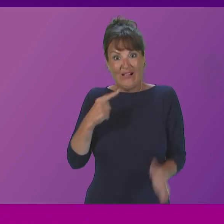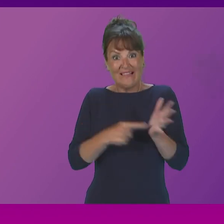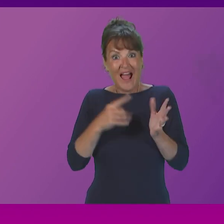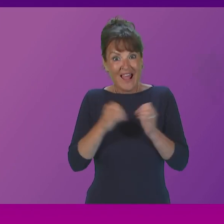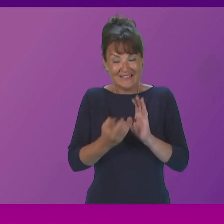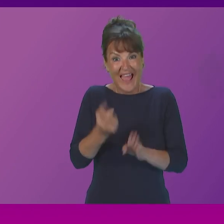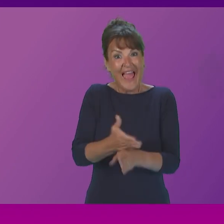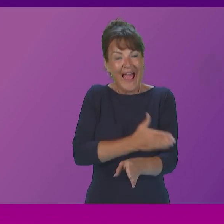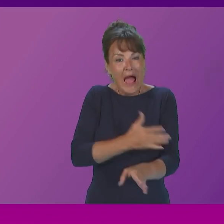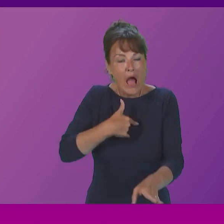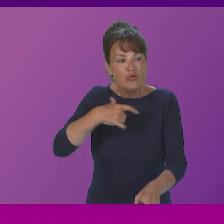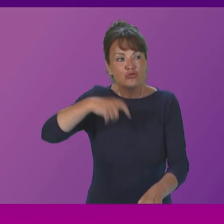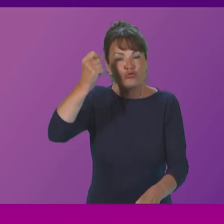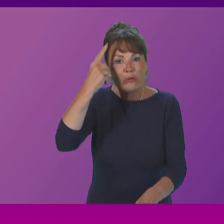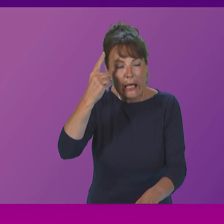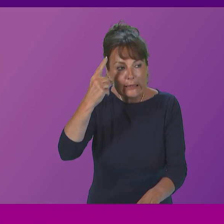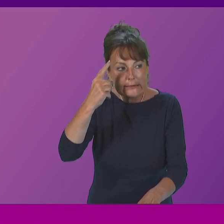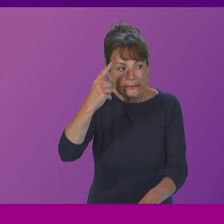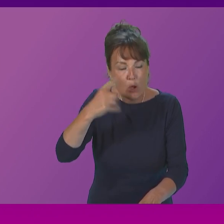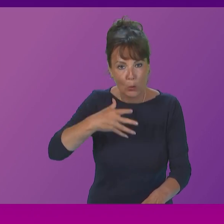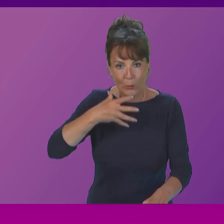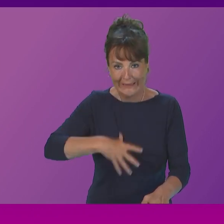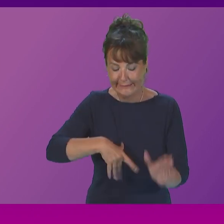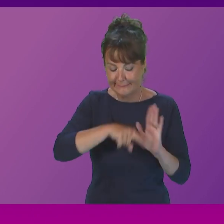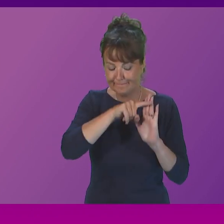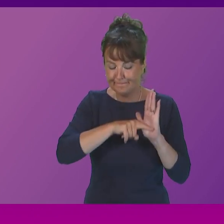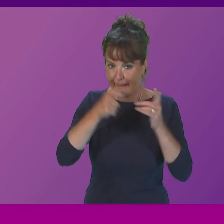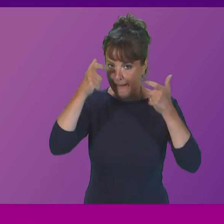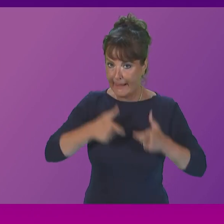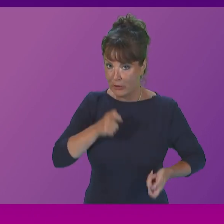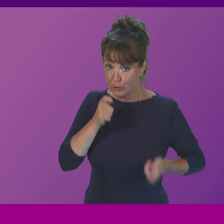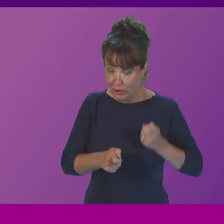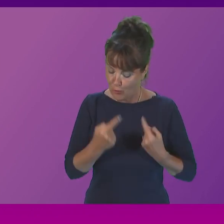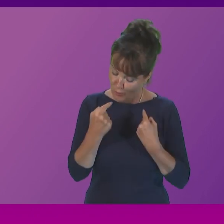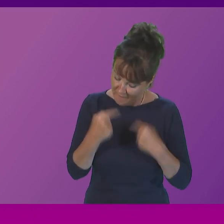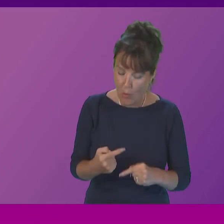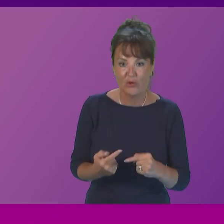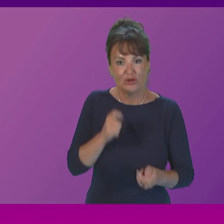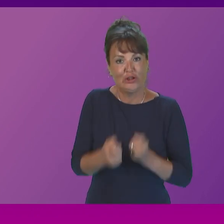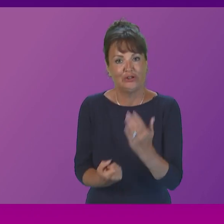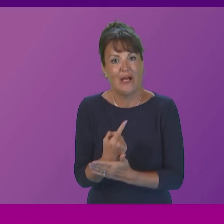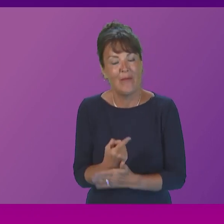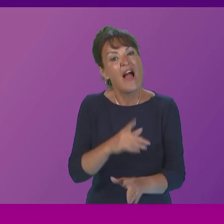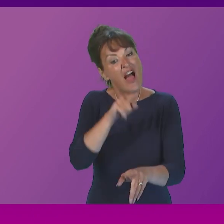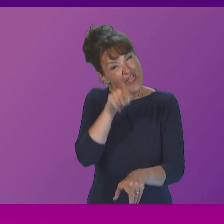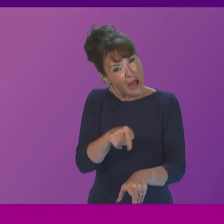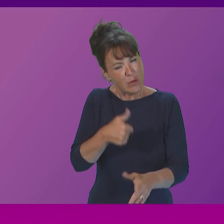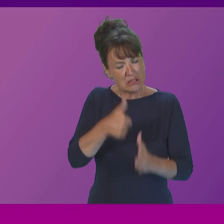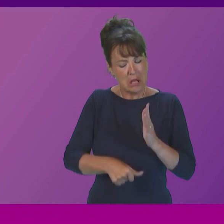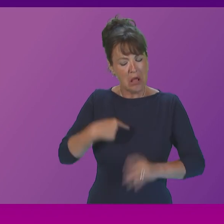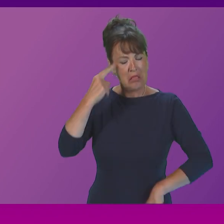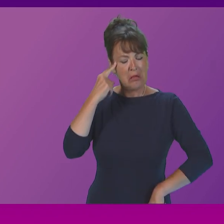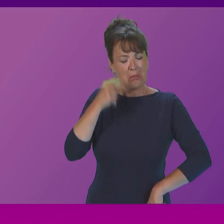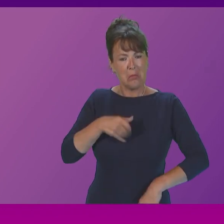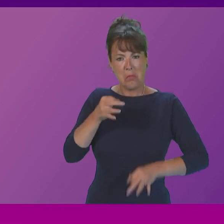on, about the need for sometimes us to have legislative change to make things happen. And so that's when I started to look at things politically. I then